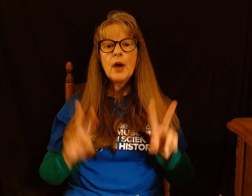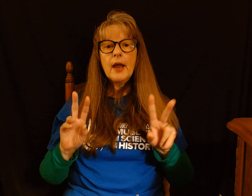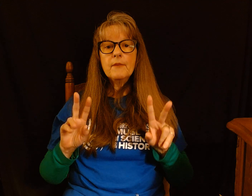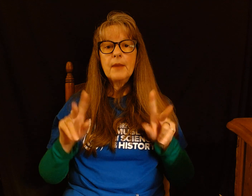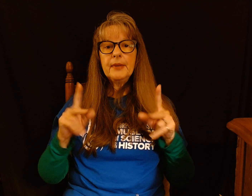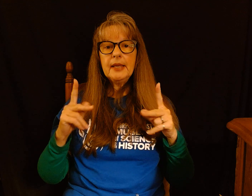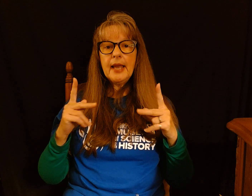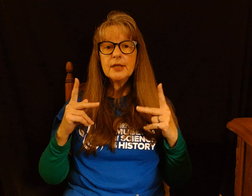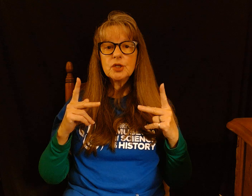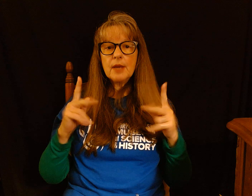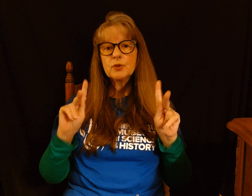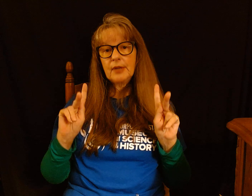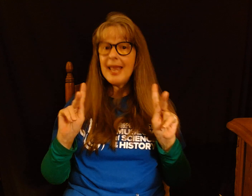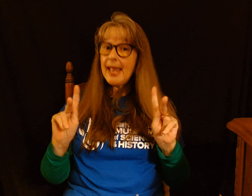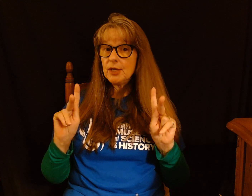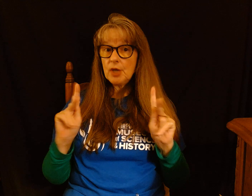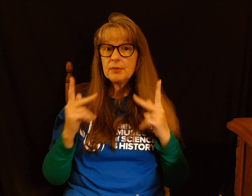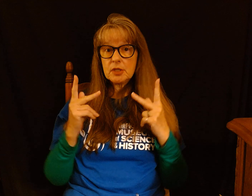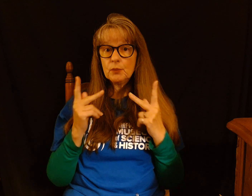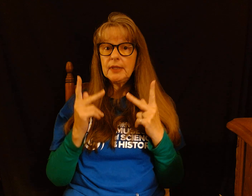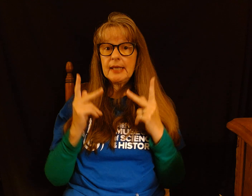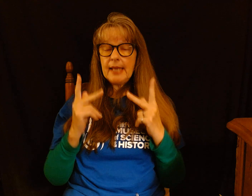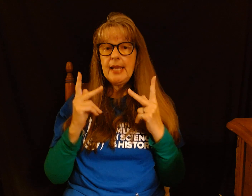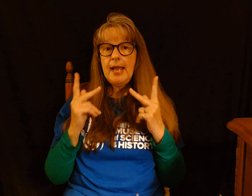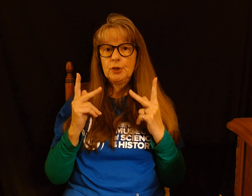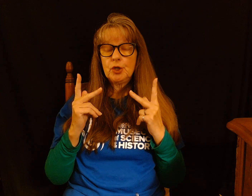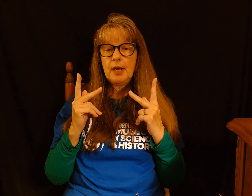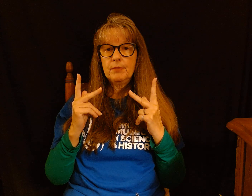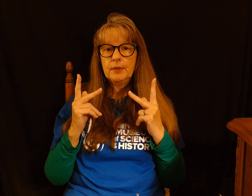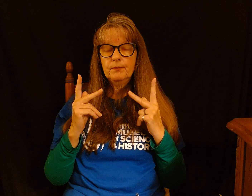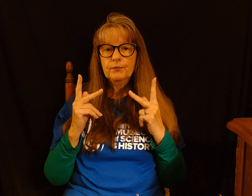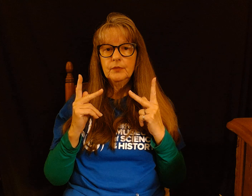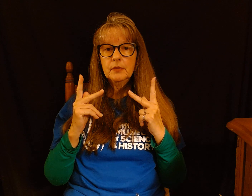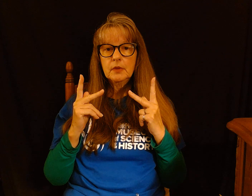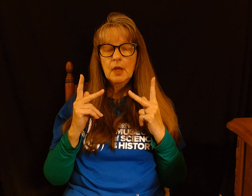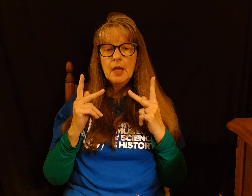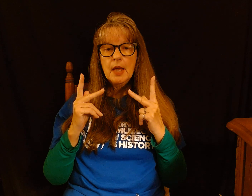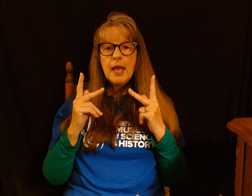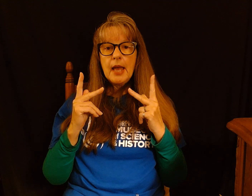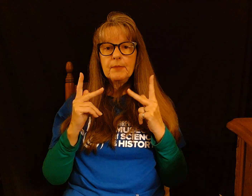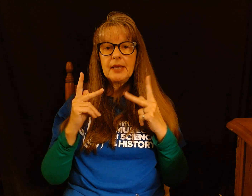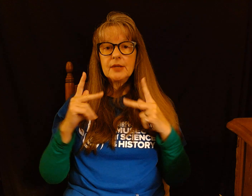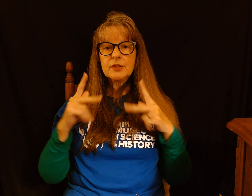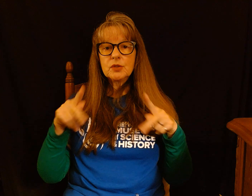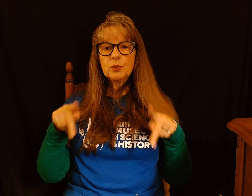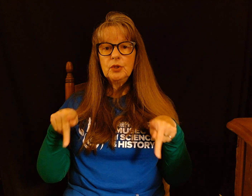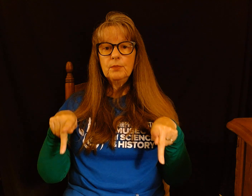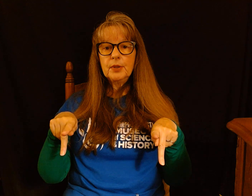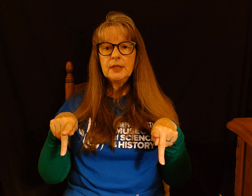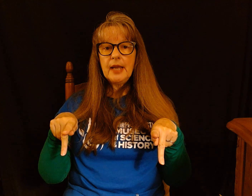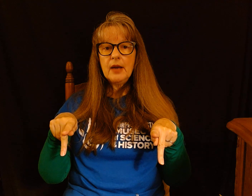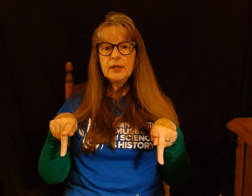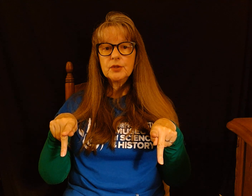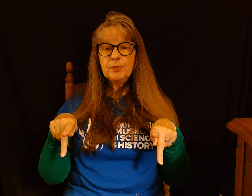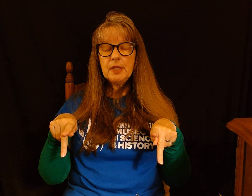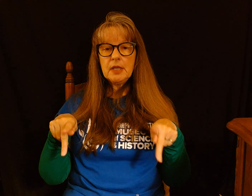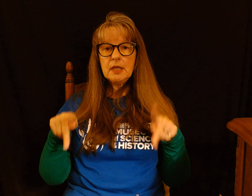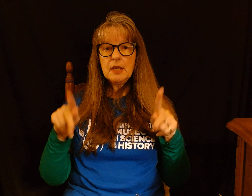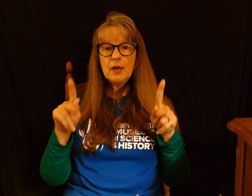have my P hand shapes or K hand shapes. It's really a K hand shape because it's, when you put it down, it's a P, and when you